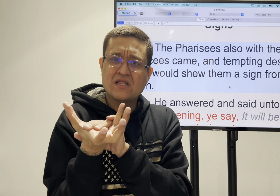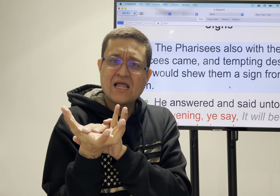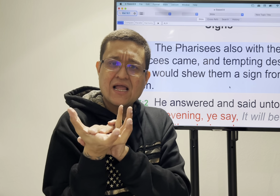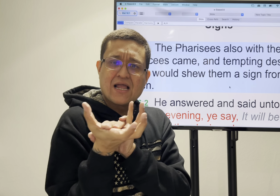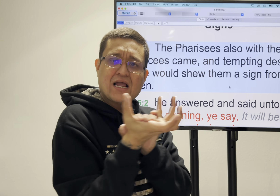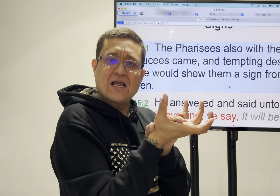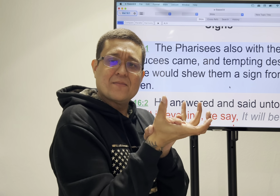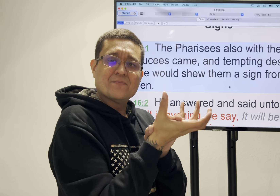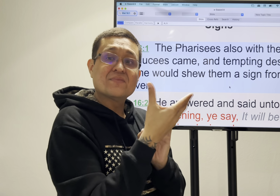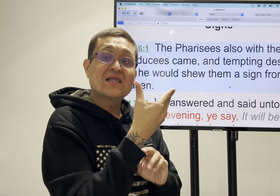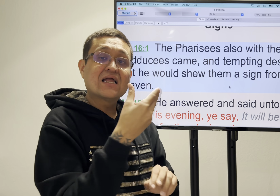They came together